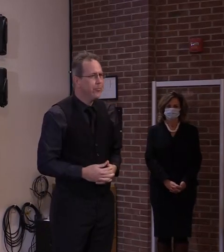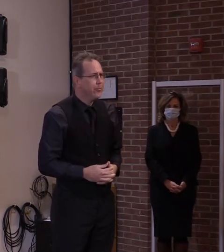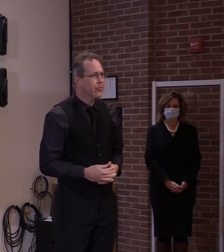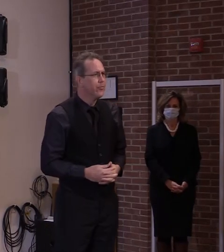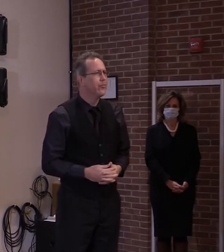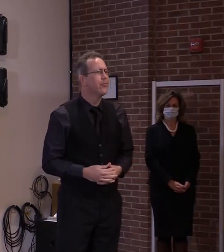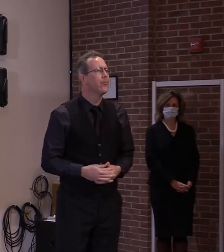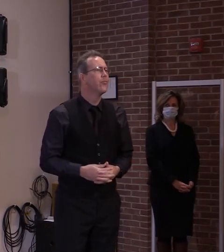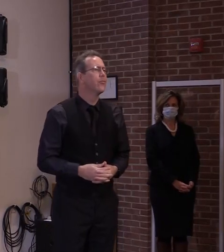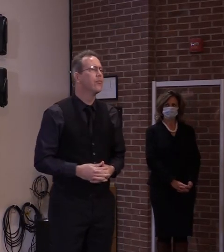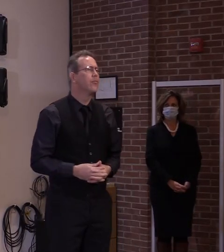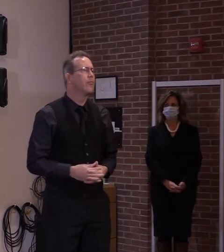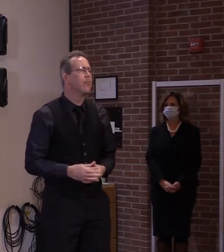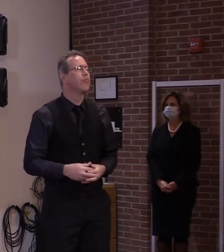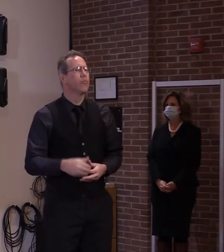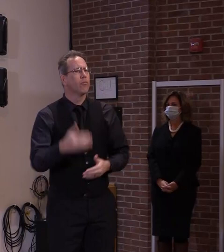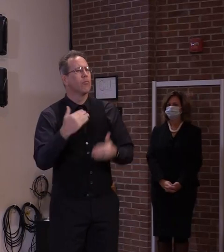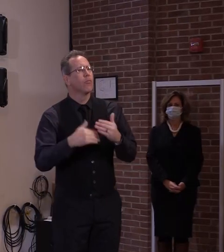Digger.